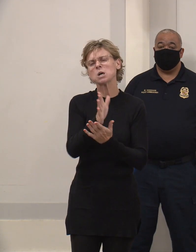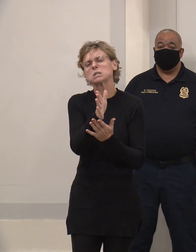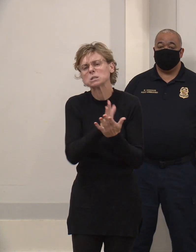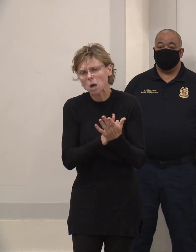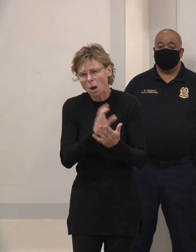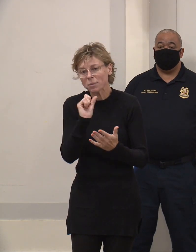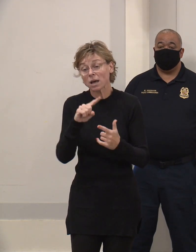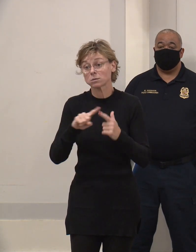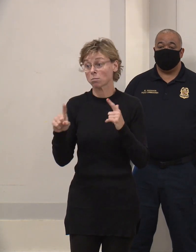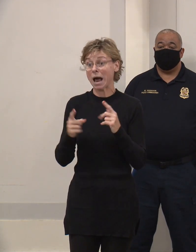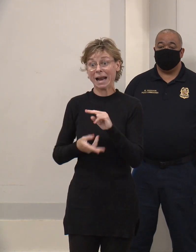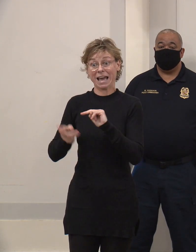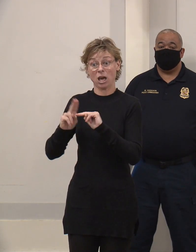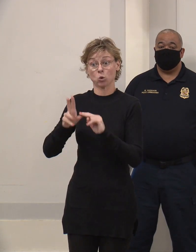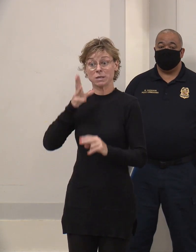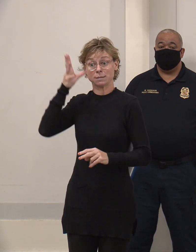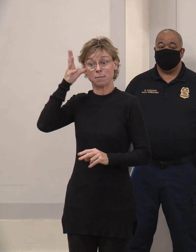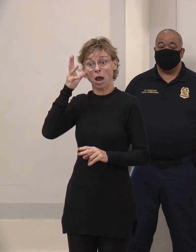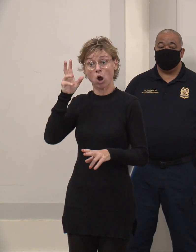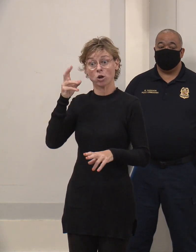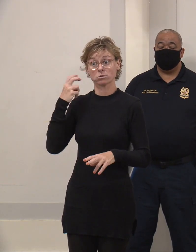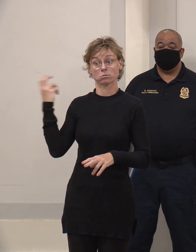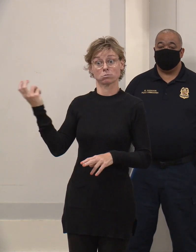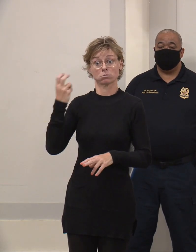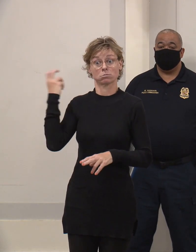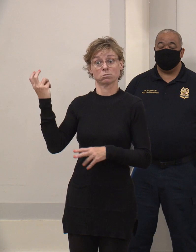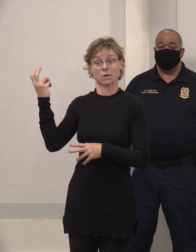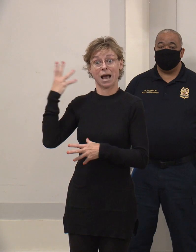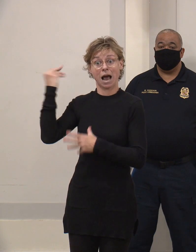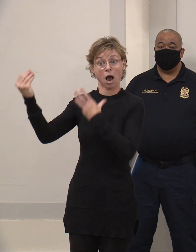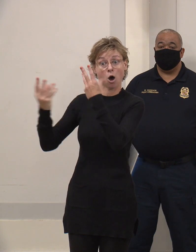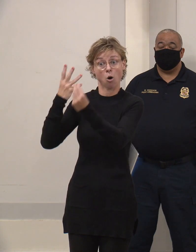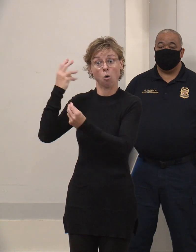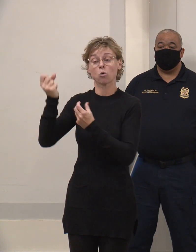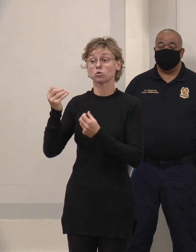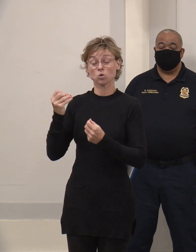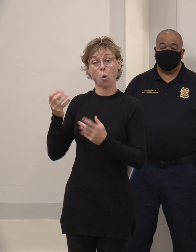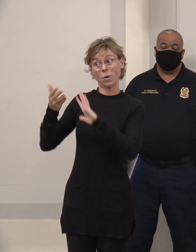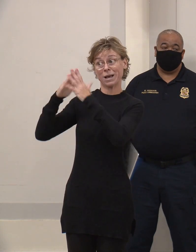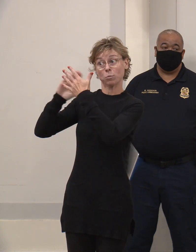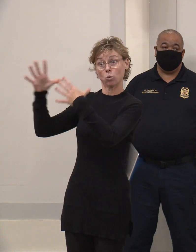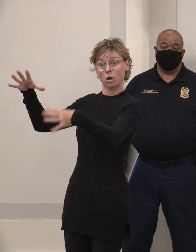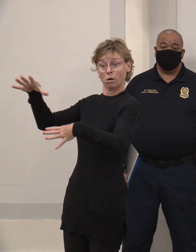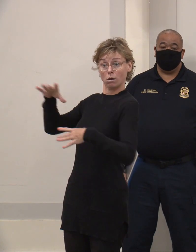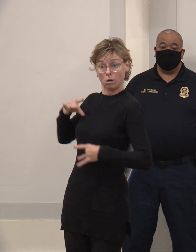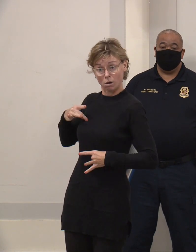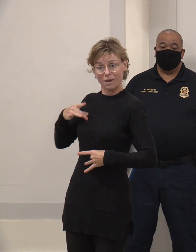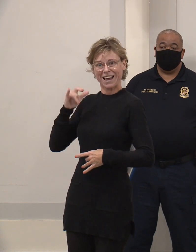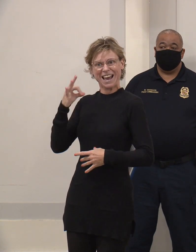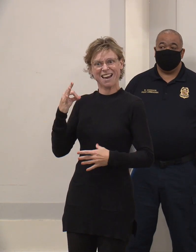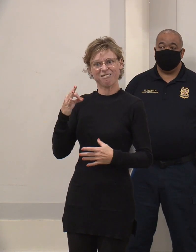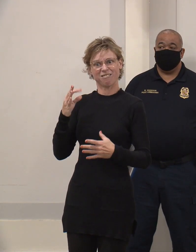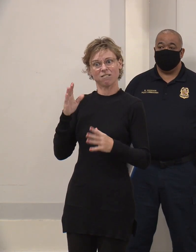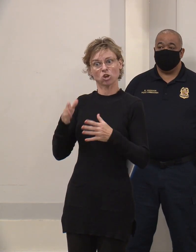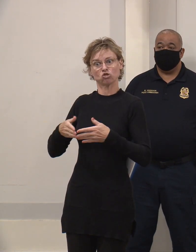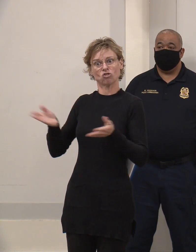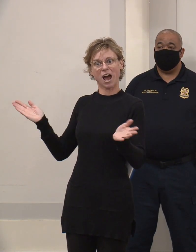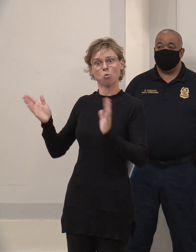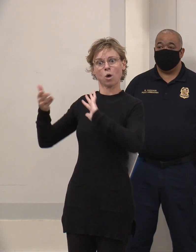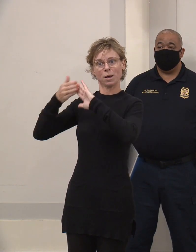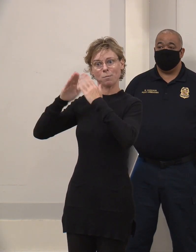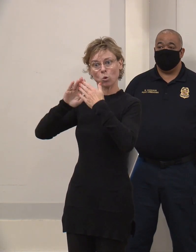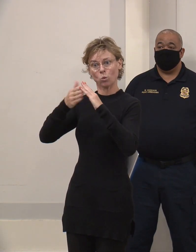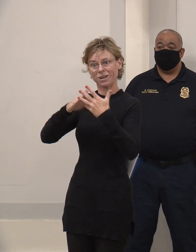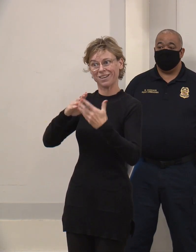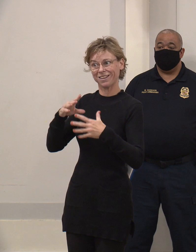increased mobility of parents, right? And so many cases are community acquired. And so if there's more mobility in the community generally, and kids are